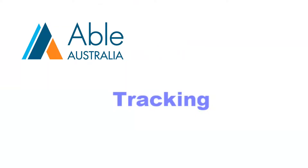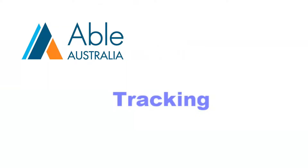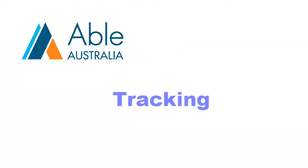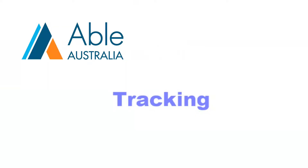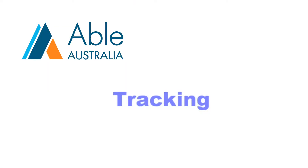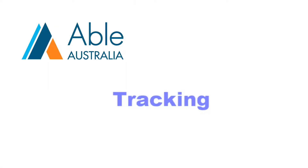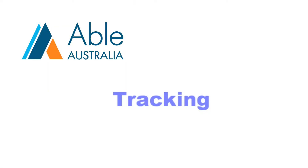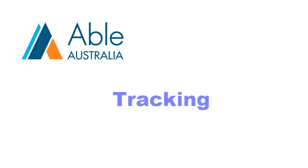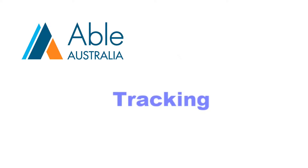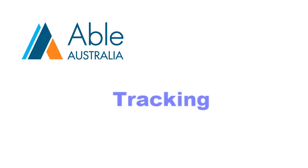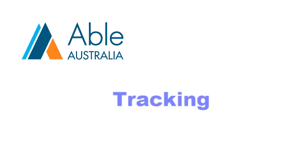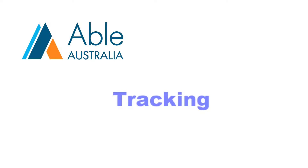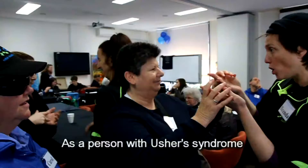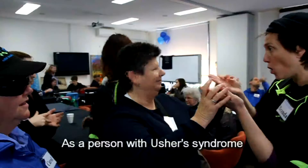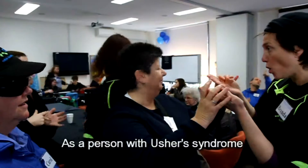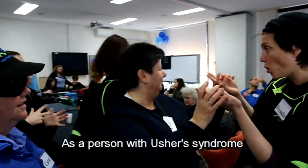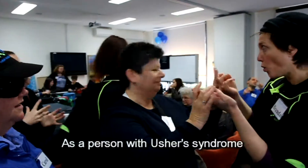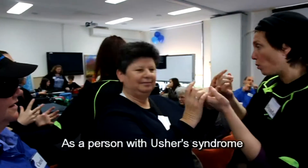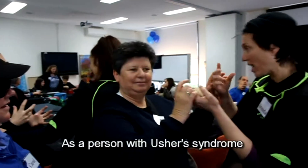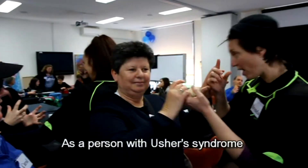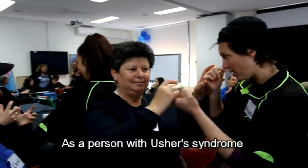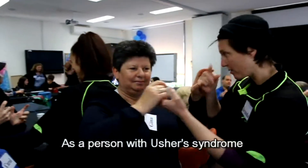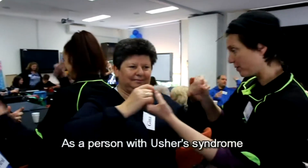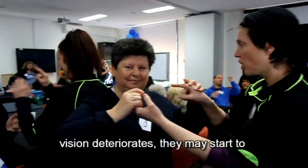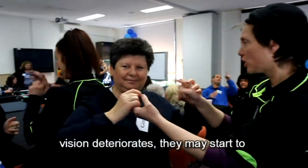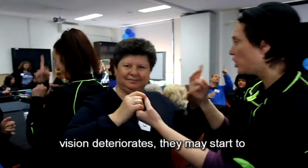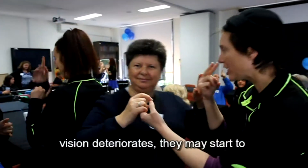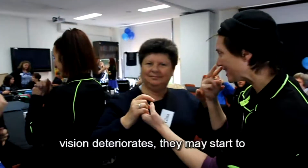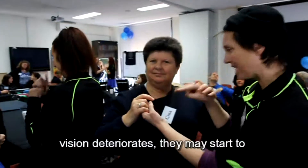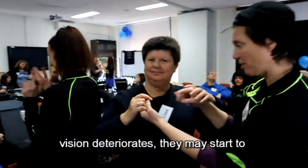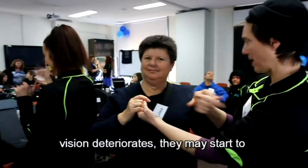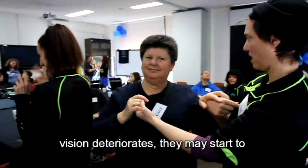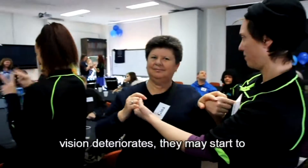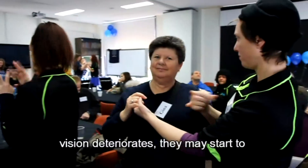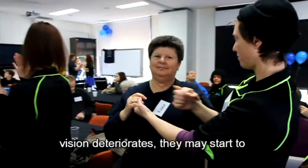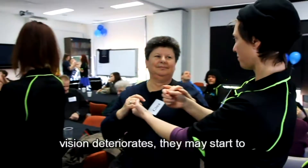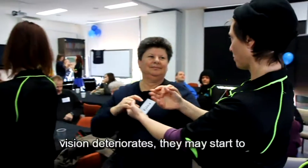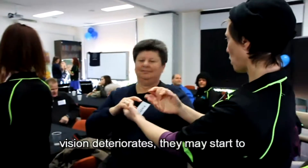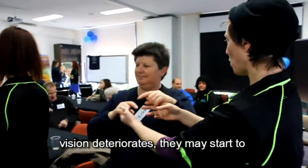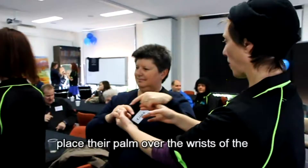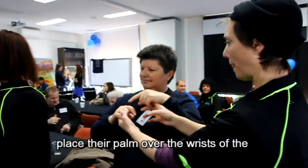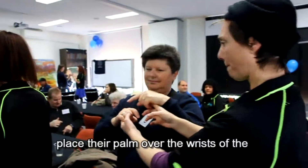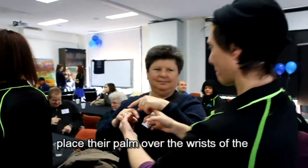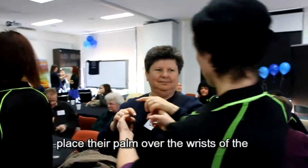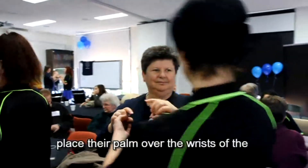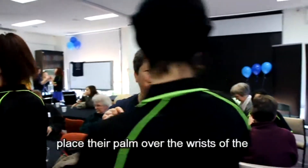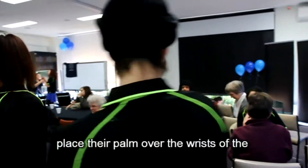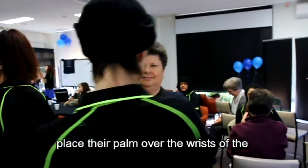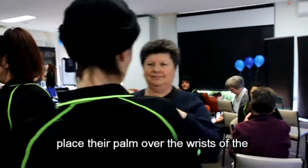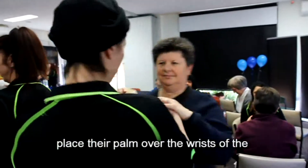Tracking. As a person with Usher's syndrome vision deteriorates, they may start to place their palm over the